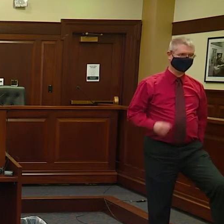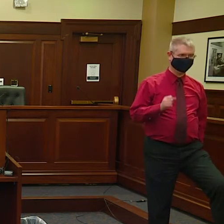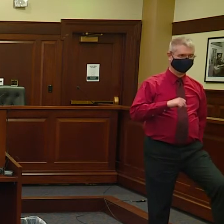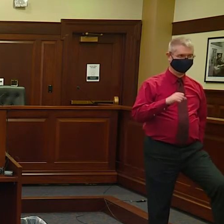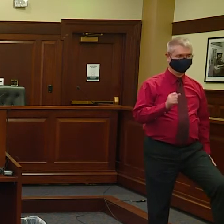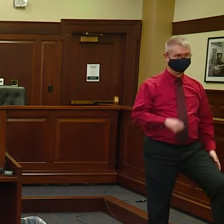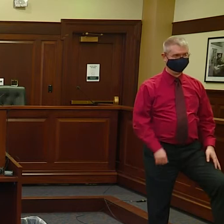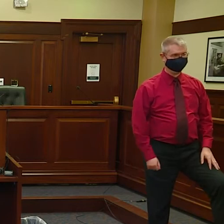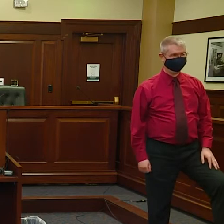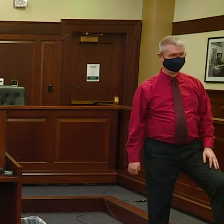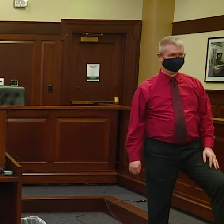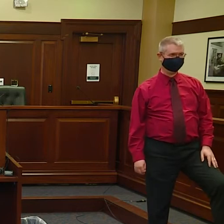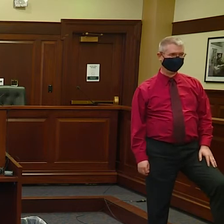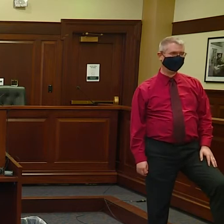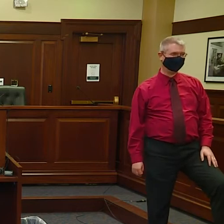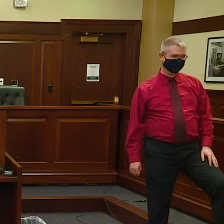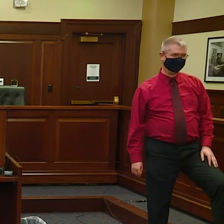Well, they just left.